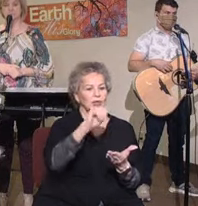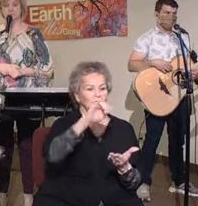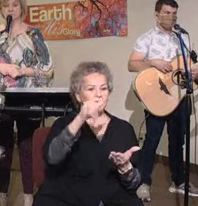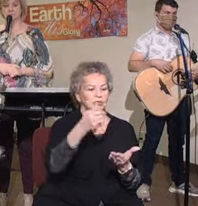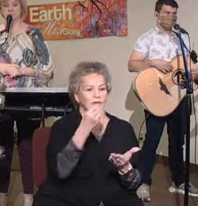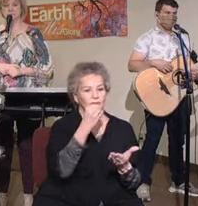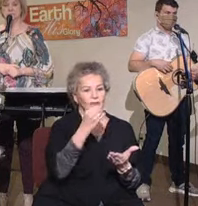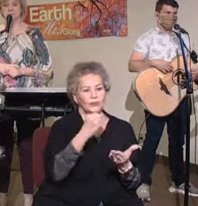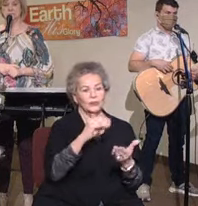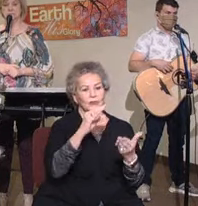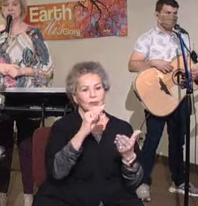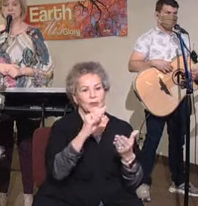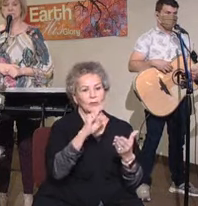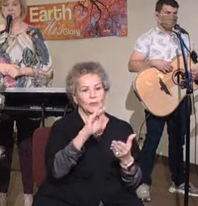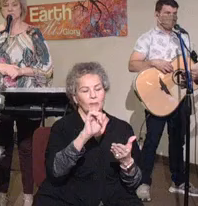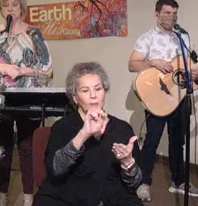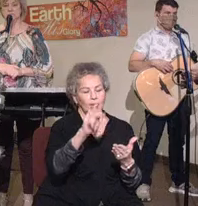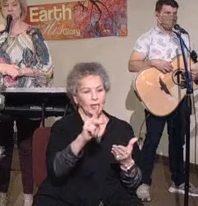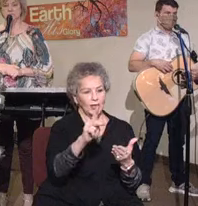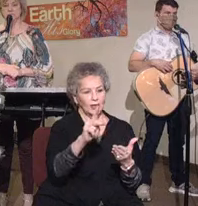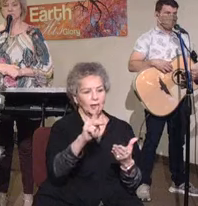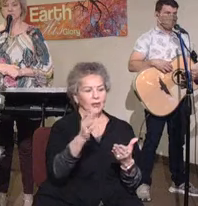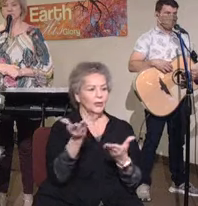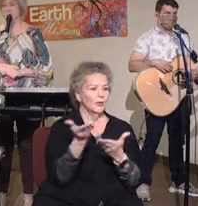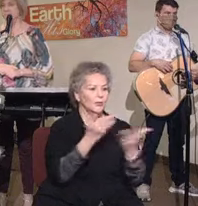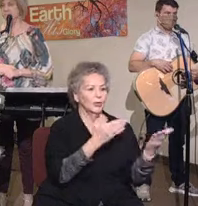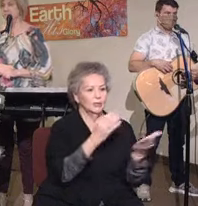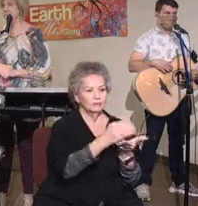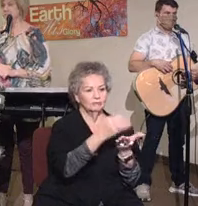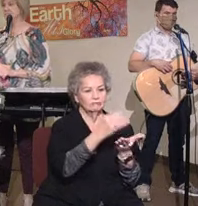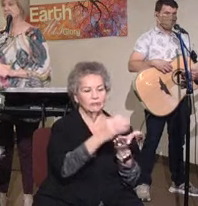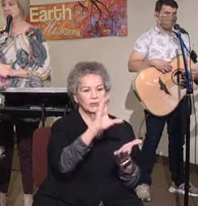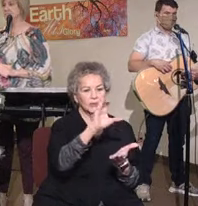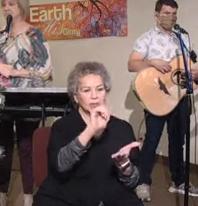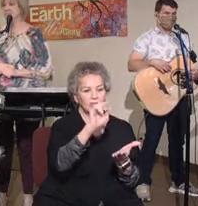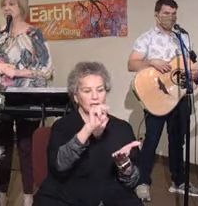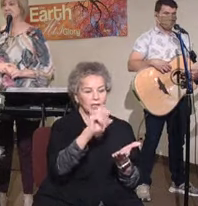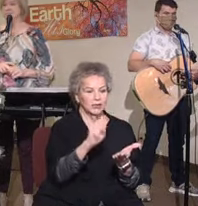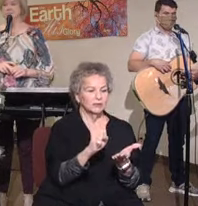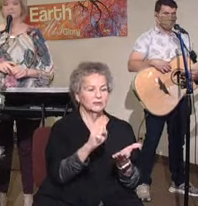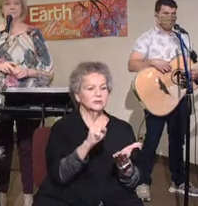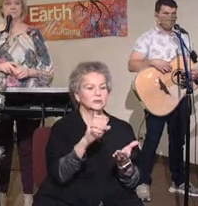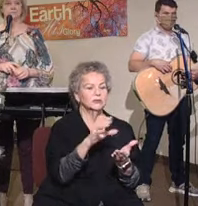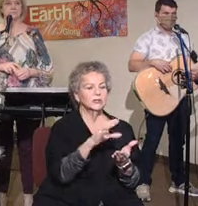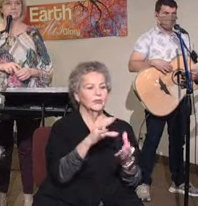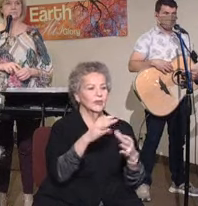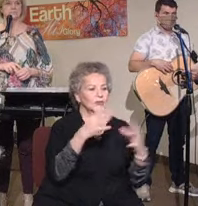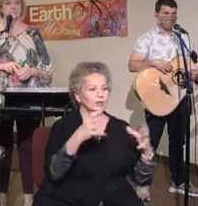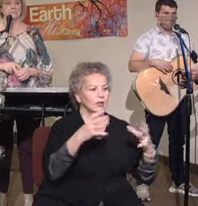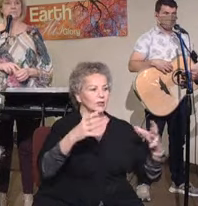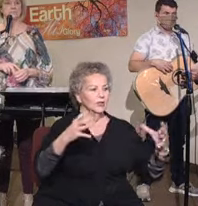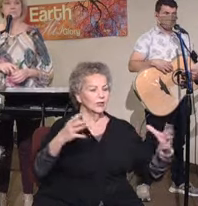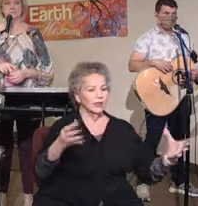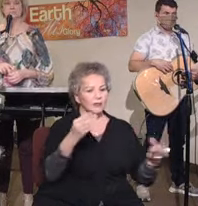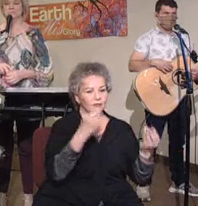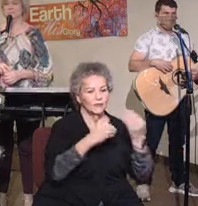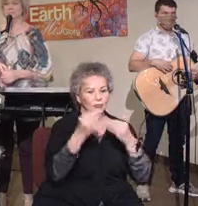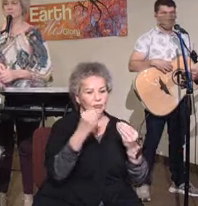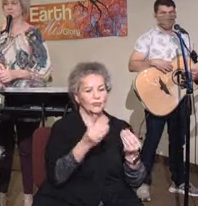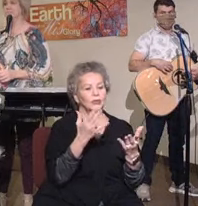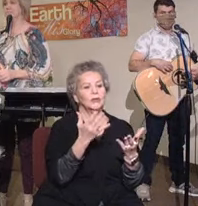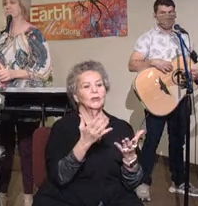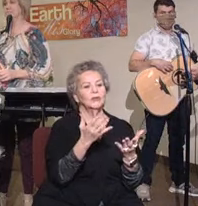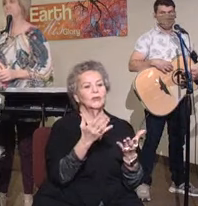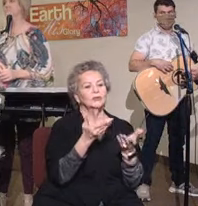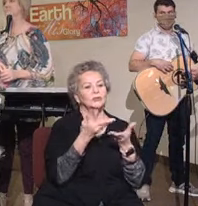our service foyer, and we have a bunch of food, so thank you for helping us with